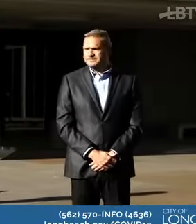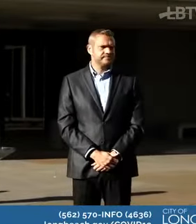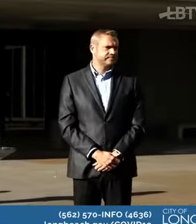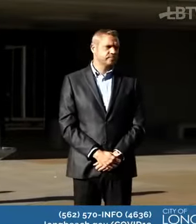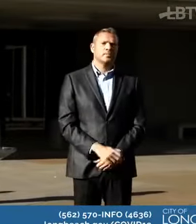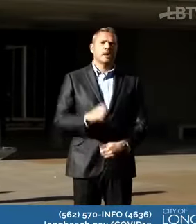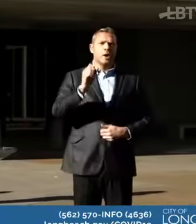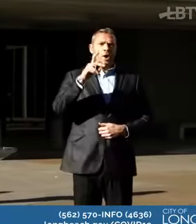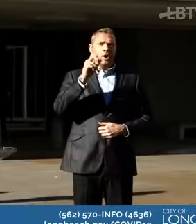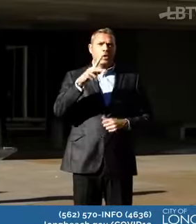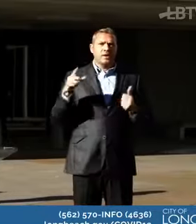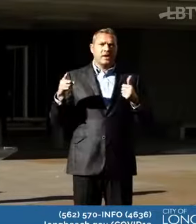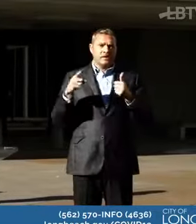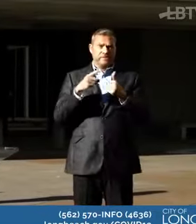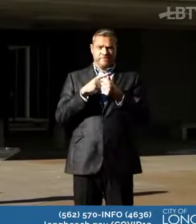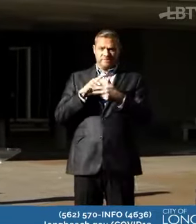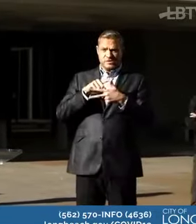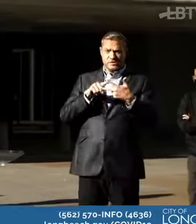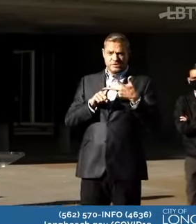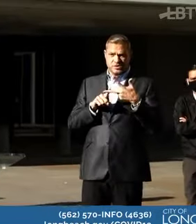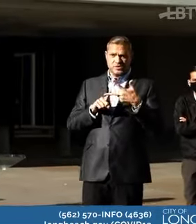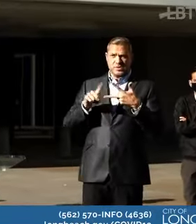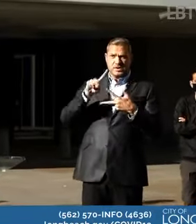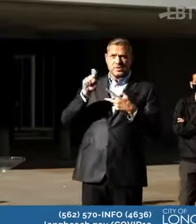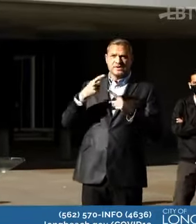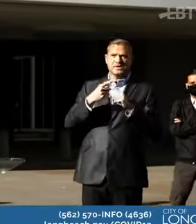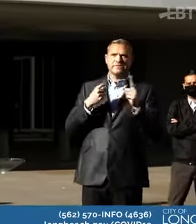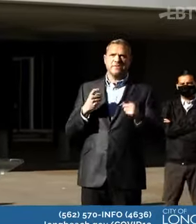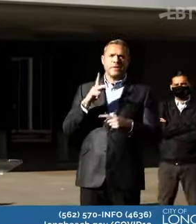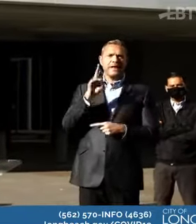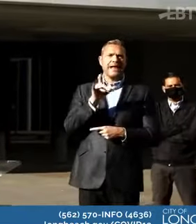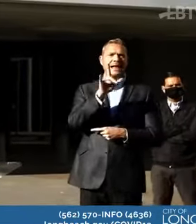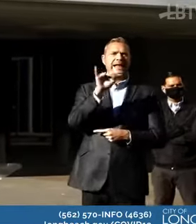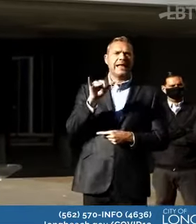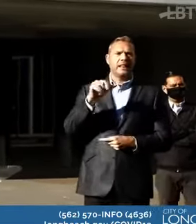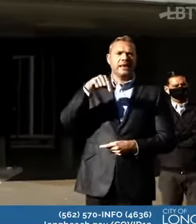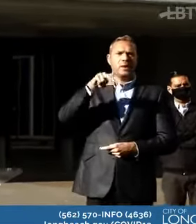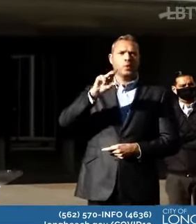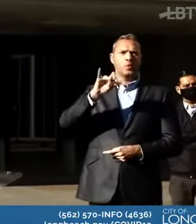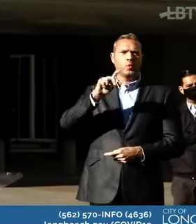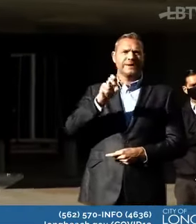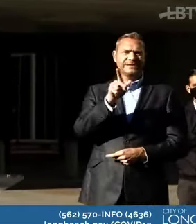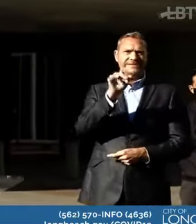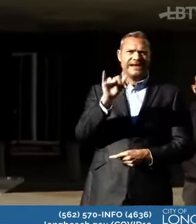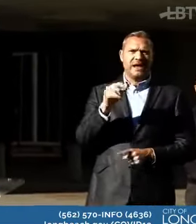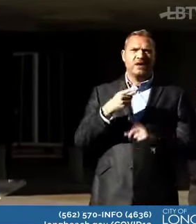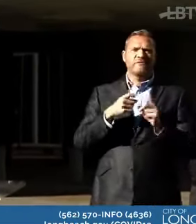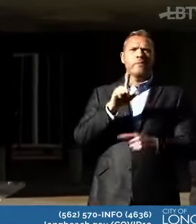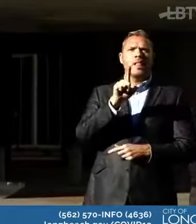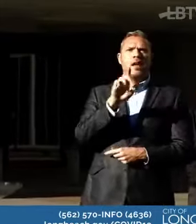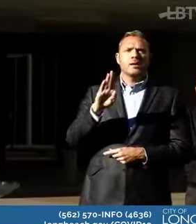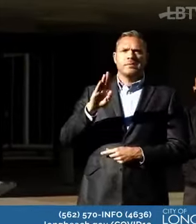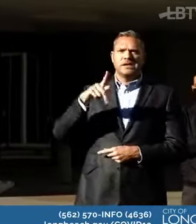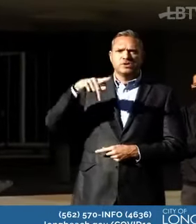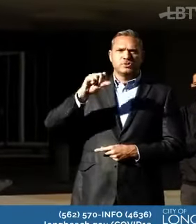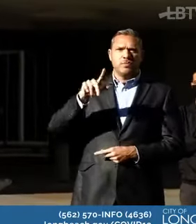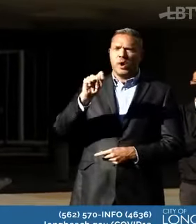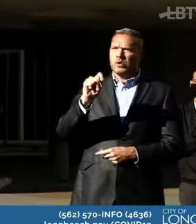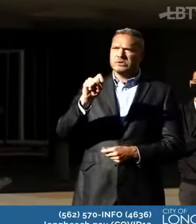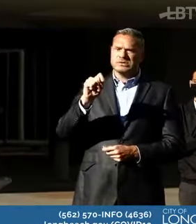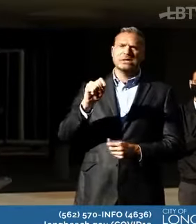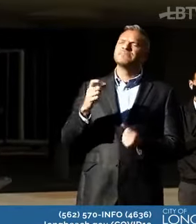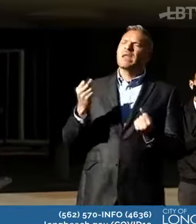All right, these first three questions are for Kelly Puente of the Long Beach Post. Approximately how many workers will be